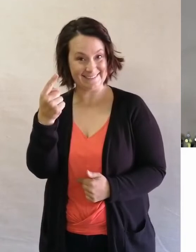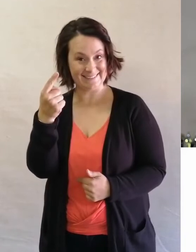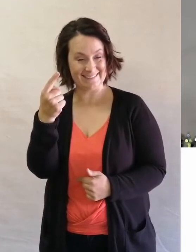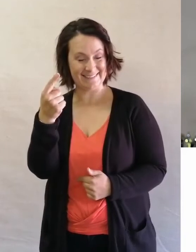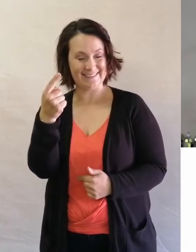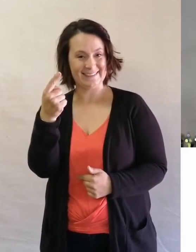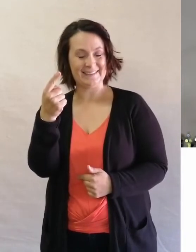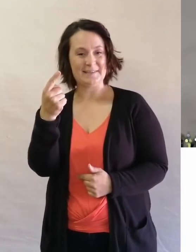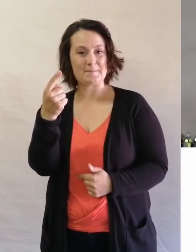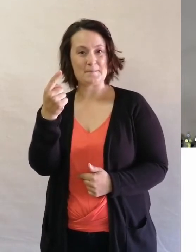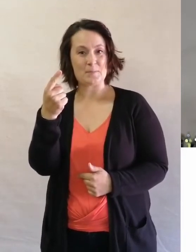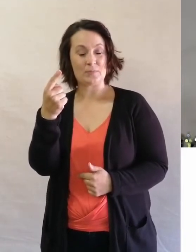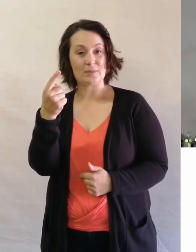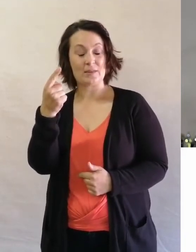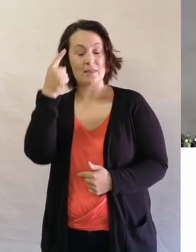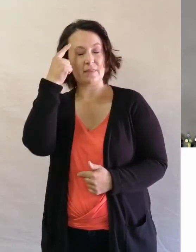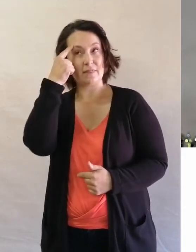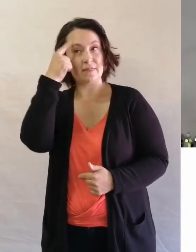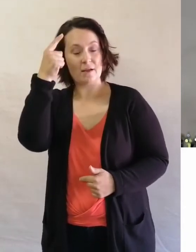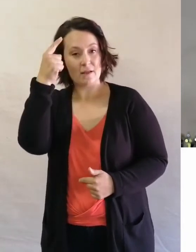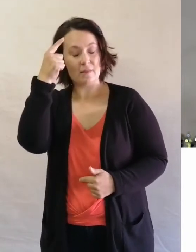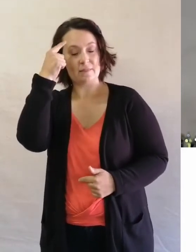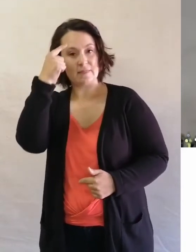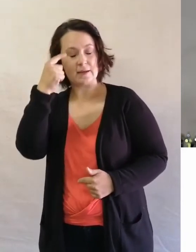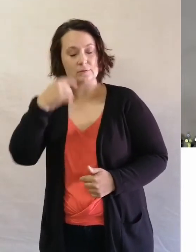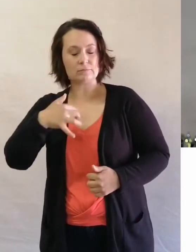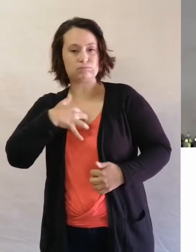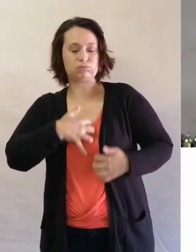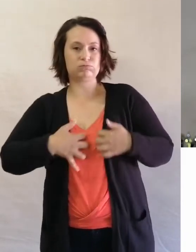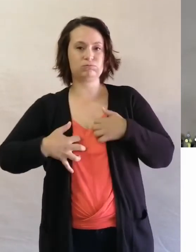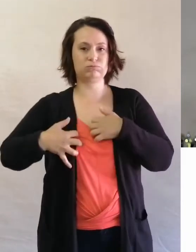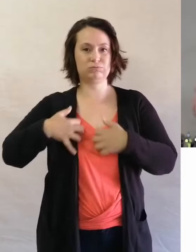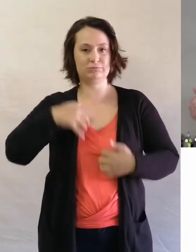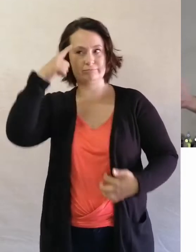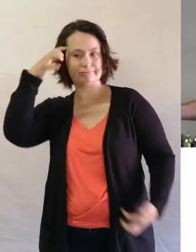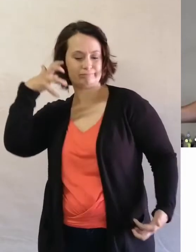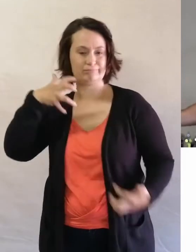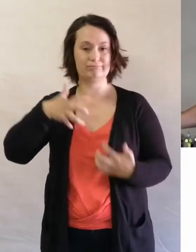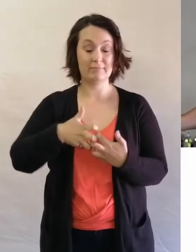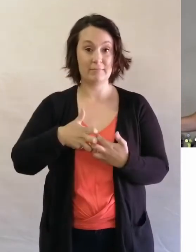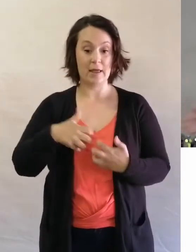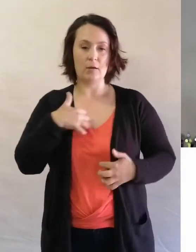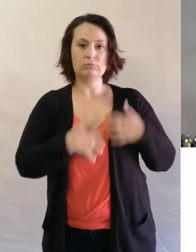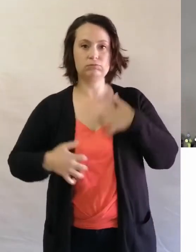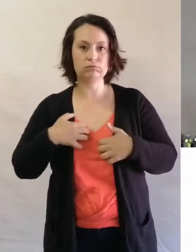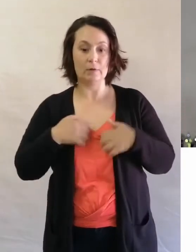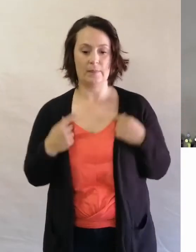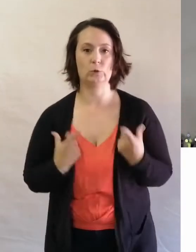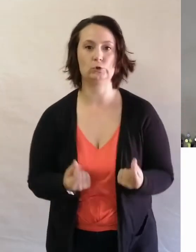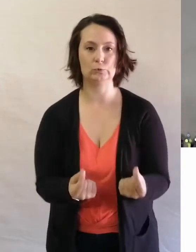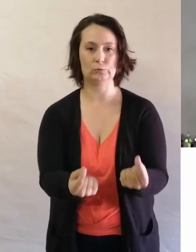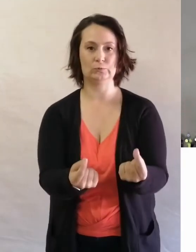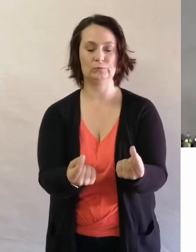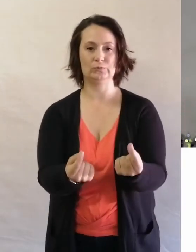your thoughts activate your emotions, don't they? And we often act on our emotion. So as a man